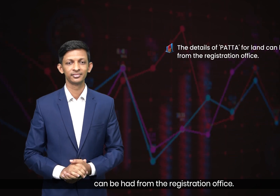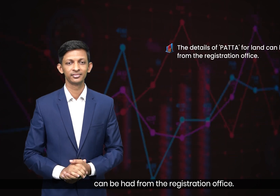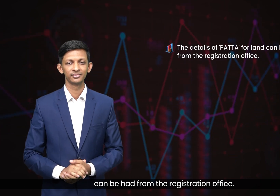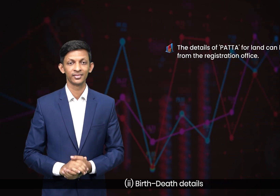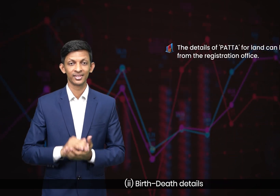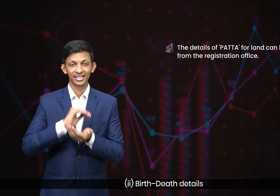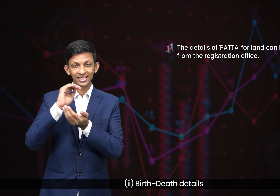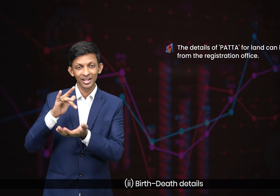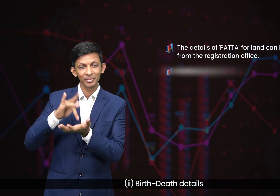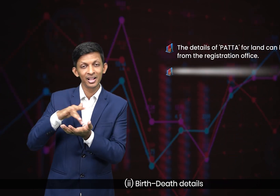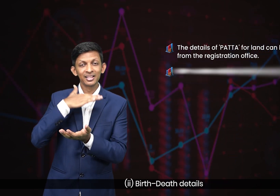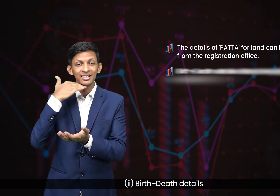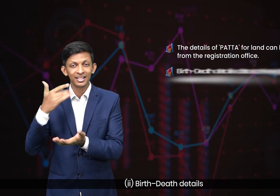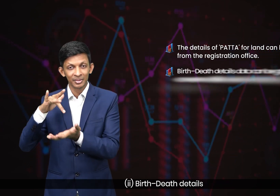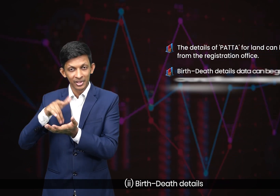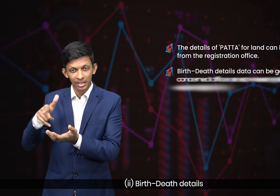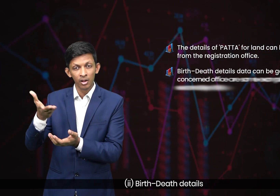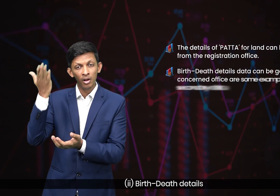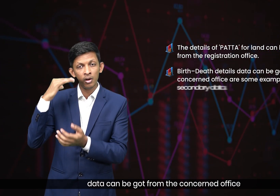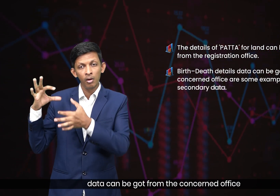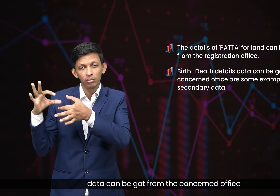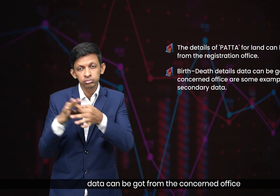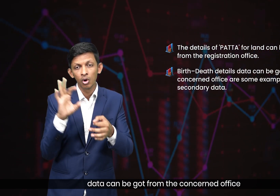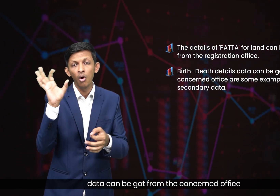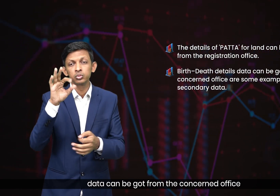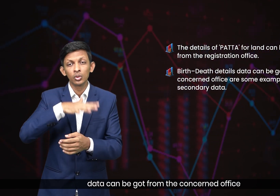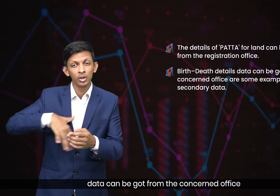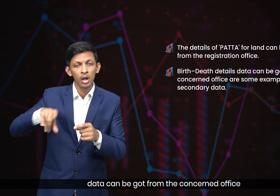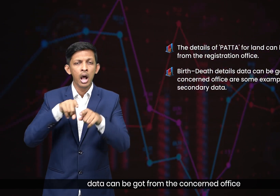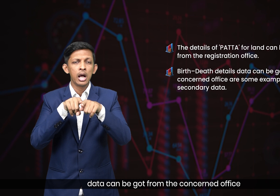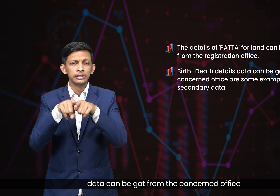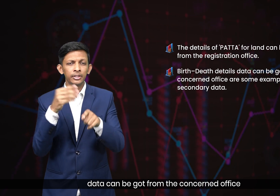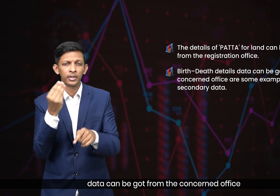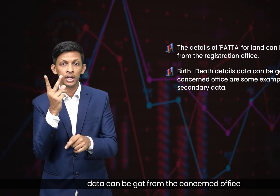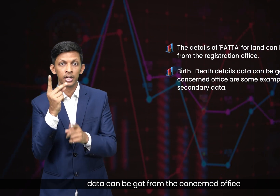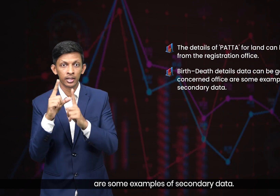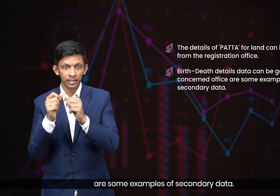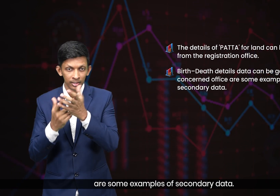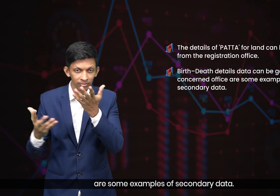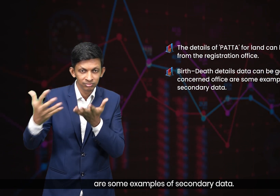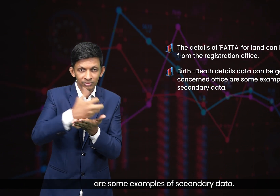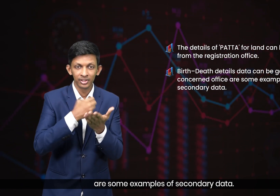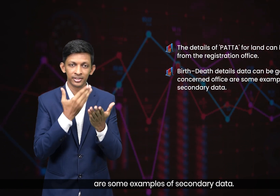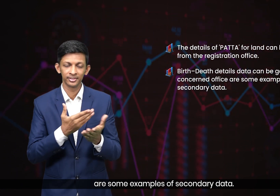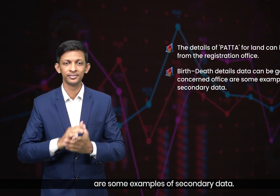office. Birth death details data can be got from the concerned office are some examples of secondary